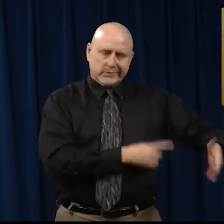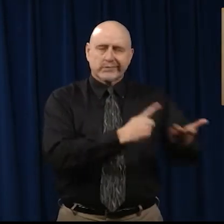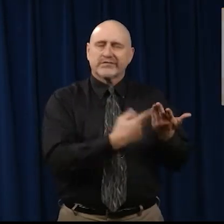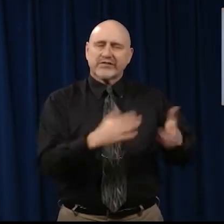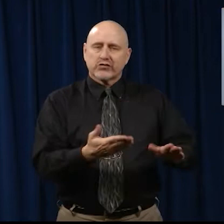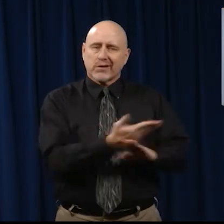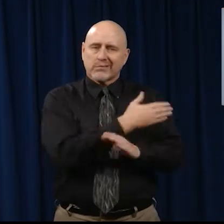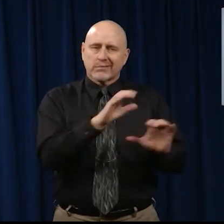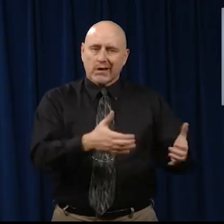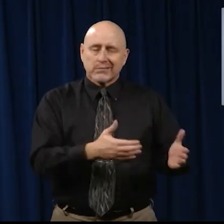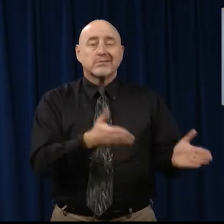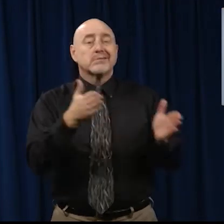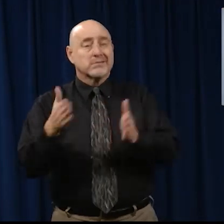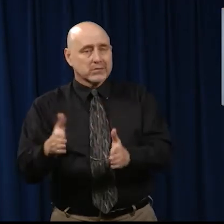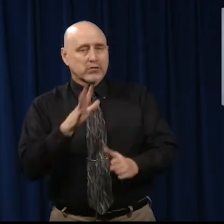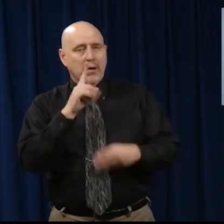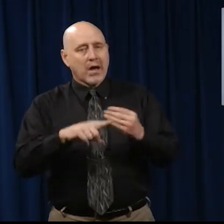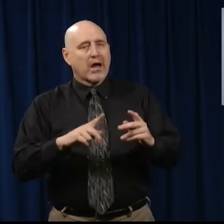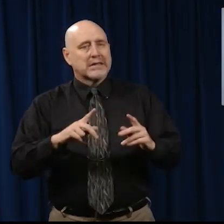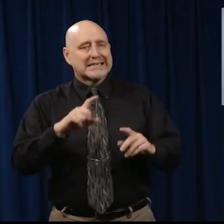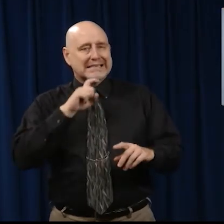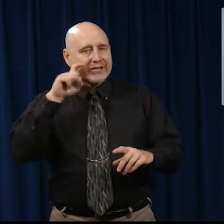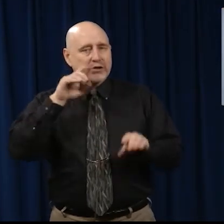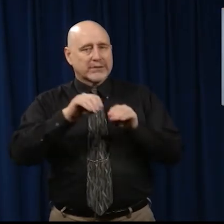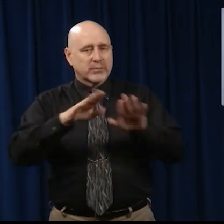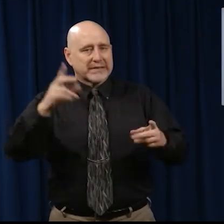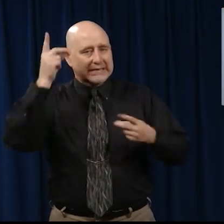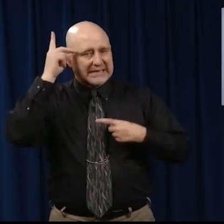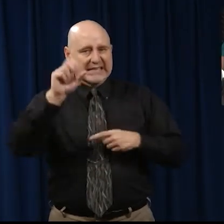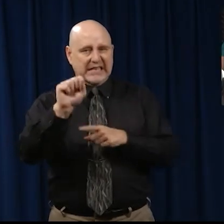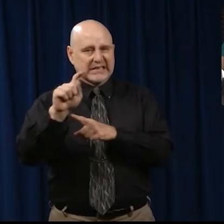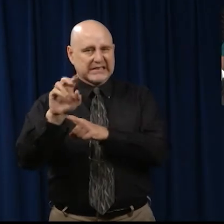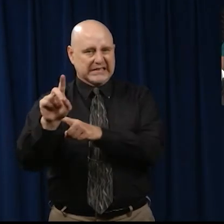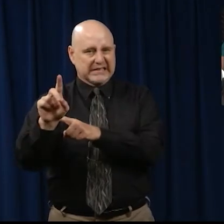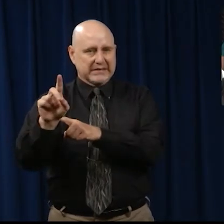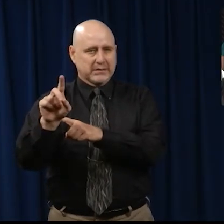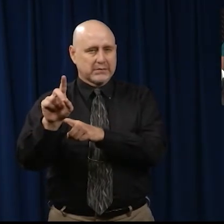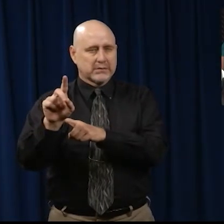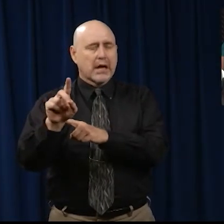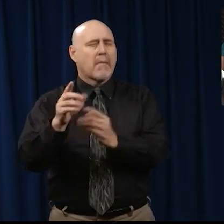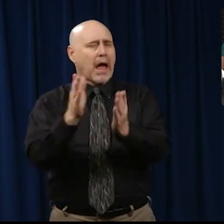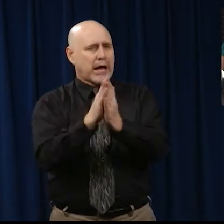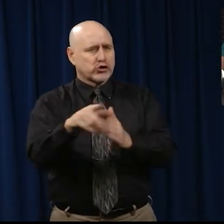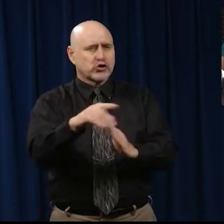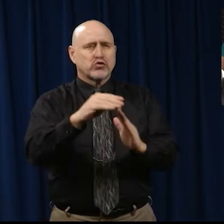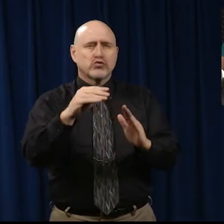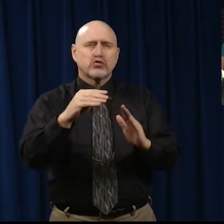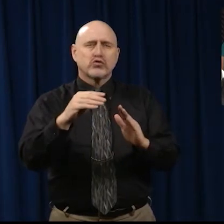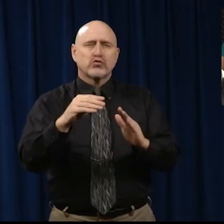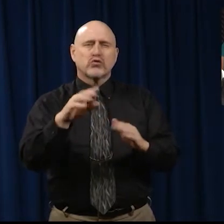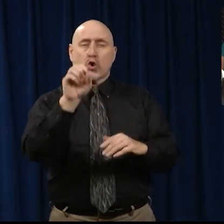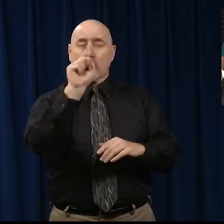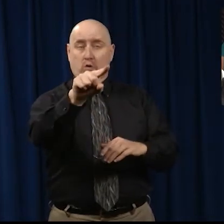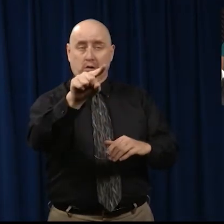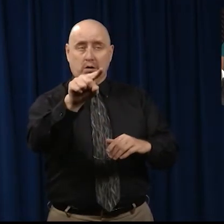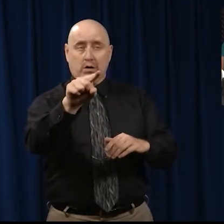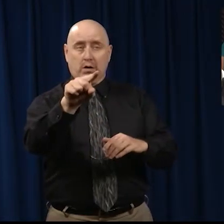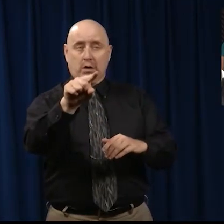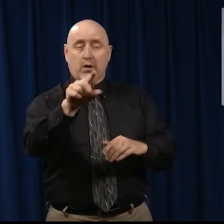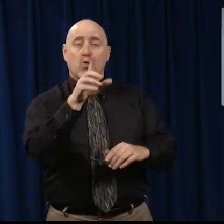pregnancy, because we discussed that last time. We're going to discuss sexually transmitted diseases. Now, I'm going to ask you to fill in a blank for me. So when